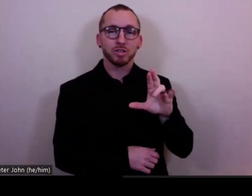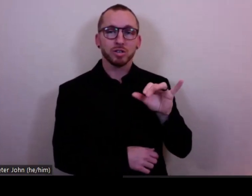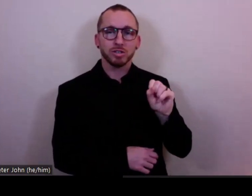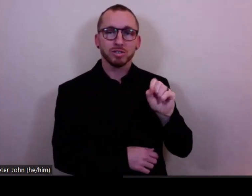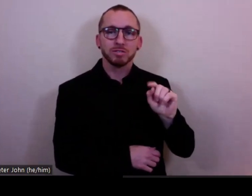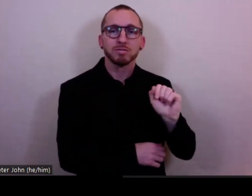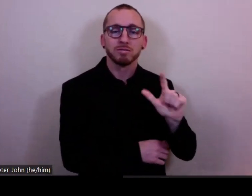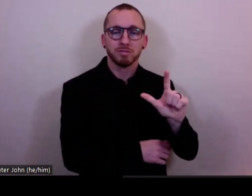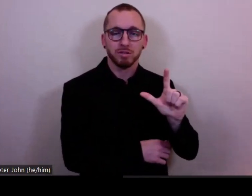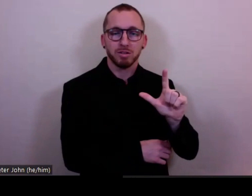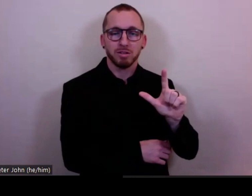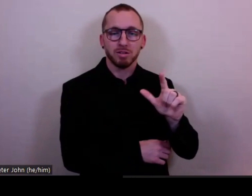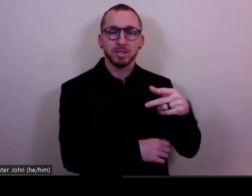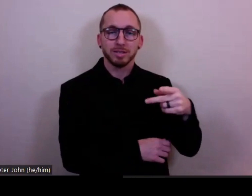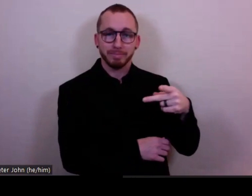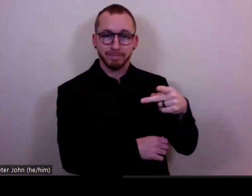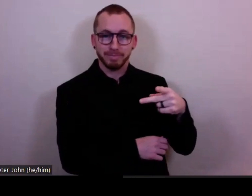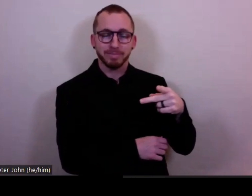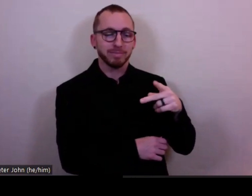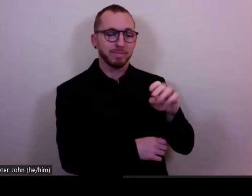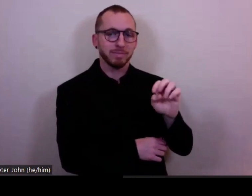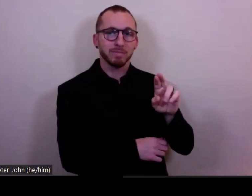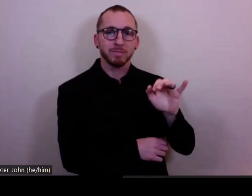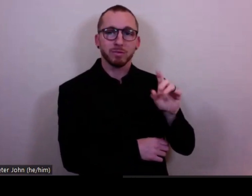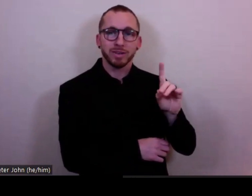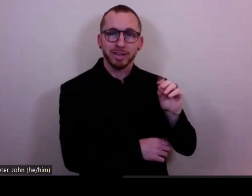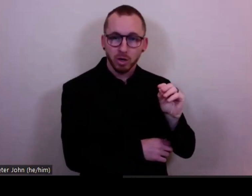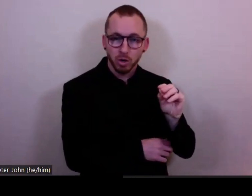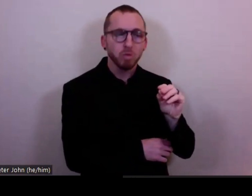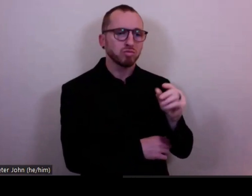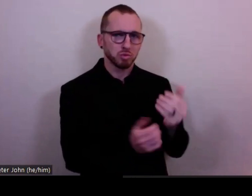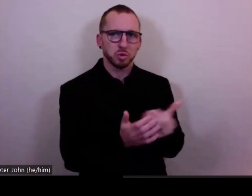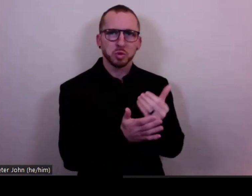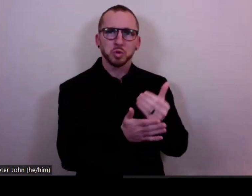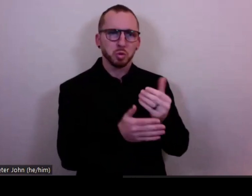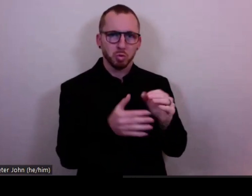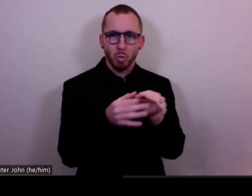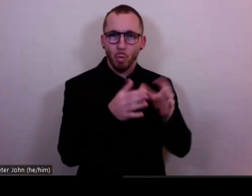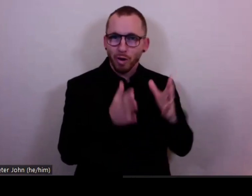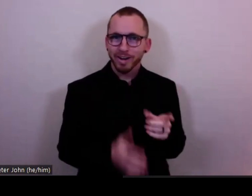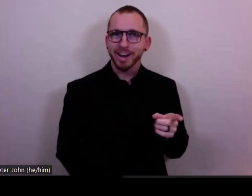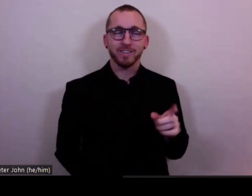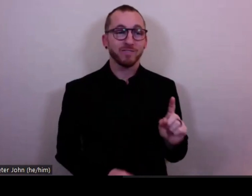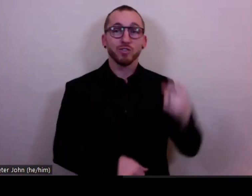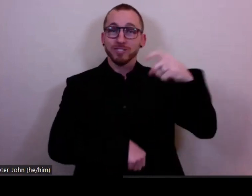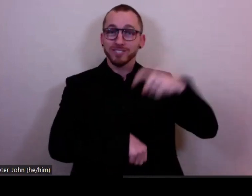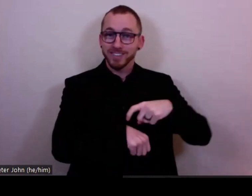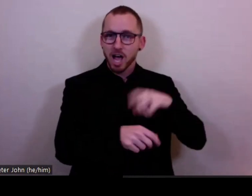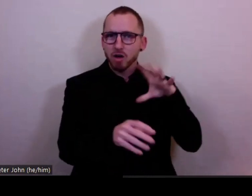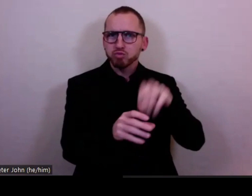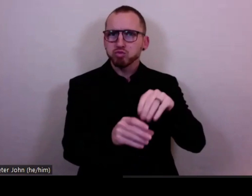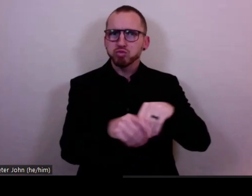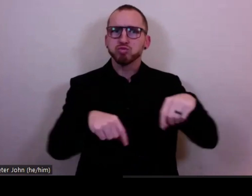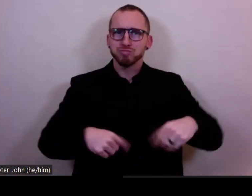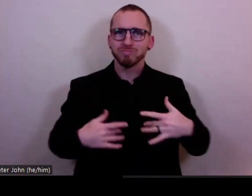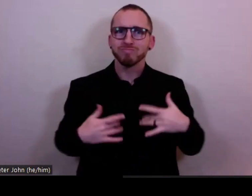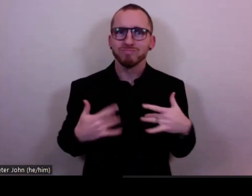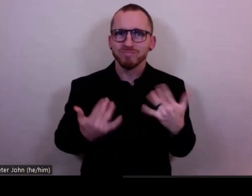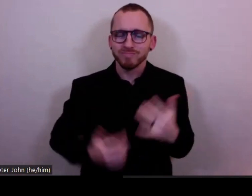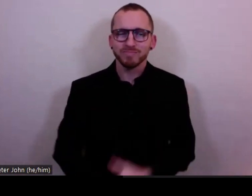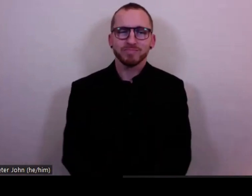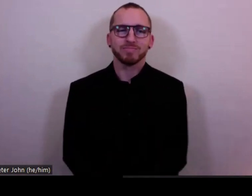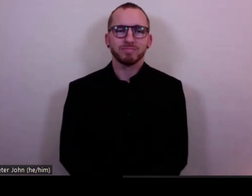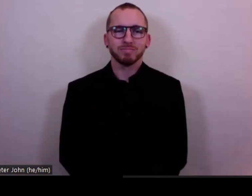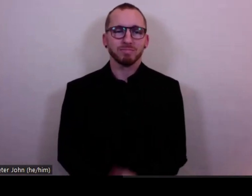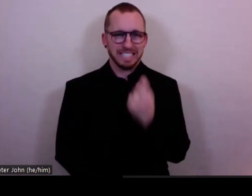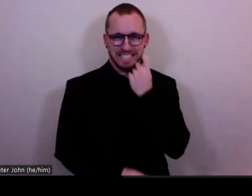our newest marketing events specialist coordinator. So she, this is her first ATL, and just within the few weeks that she's been with the